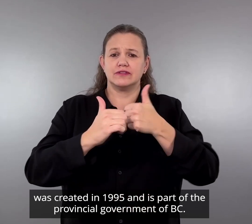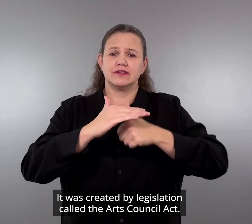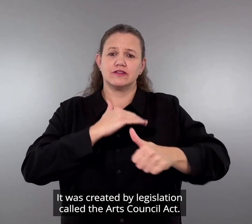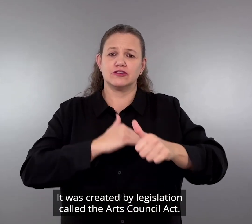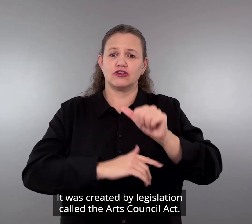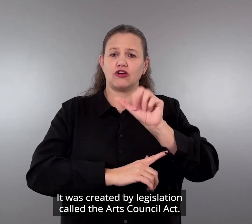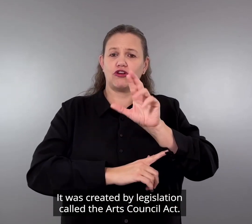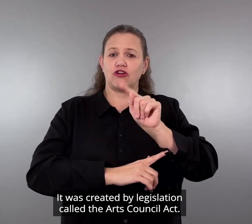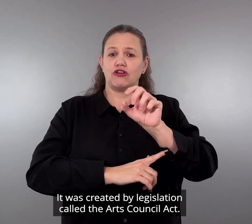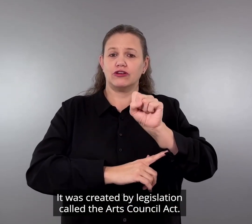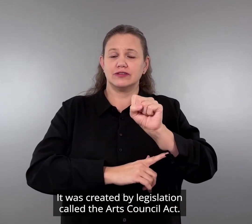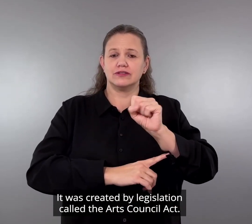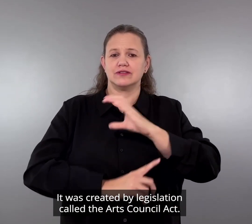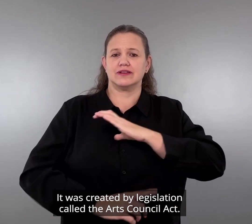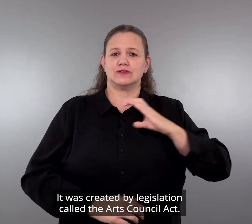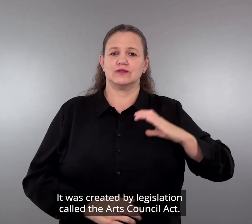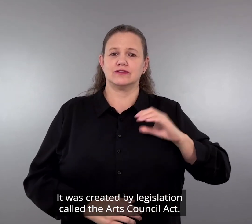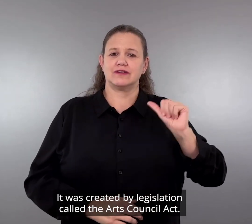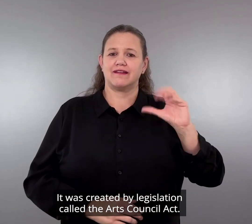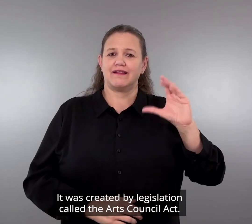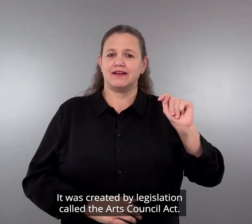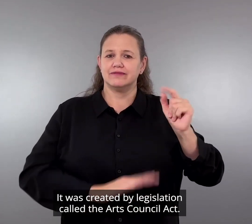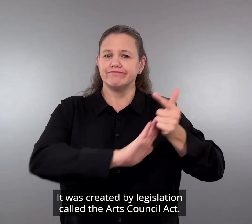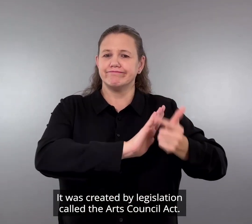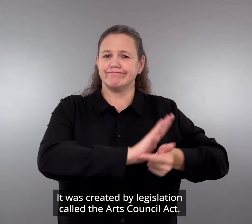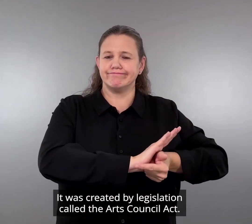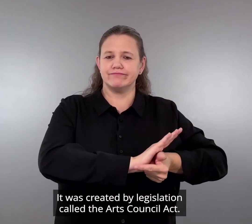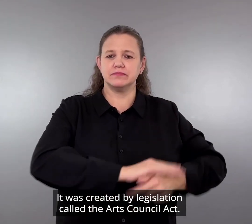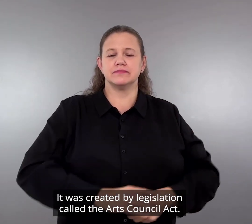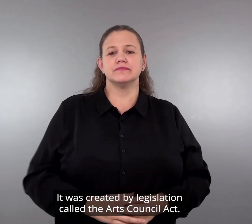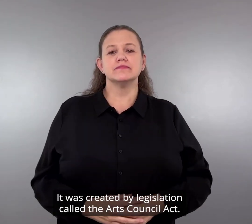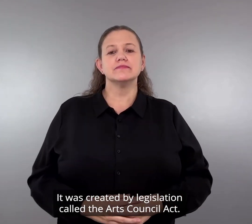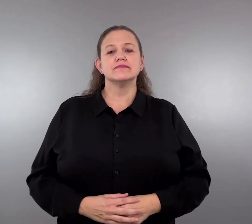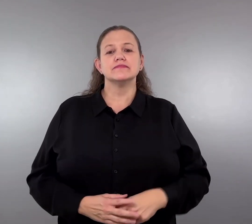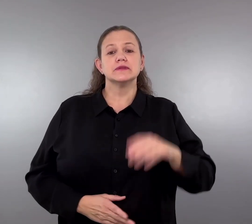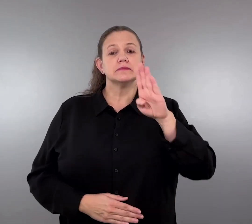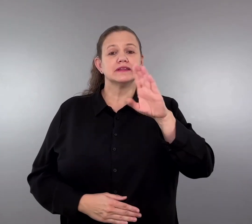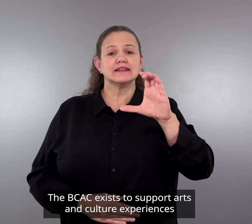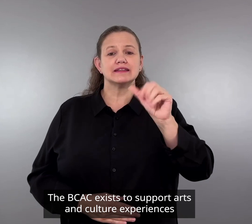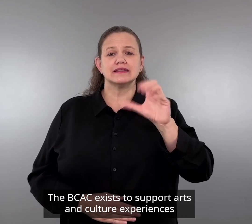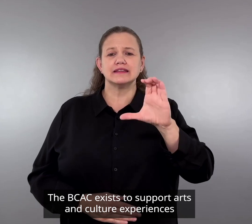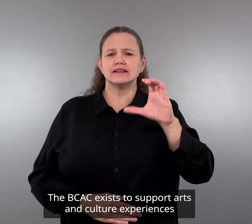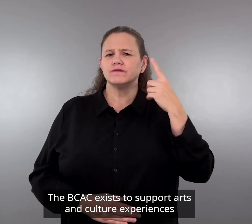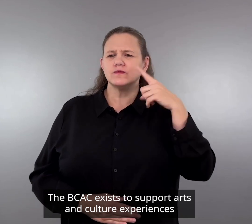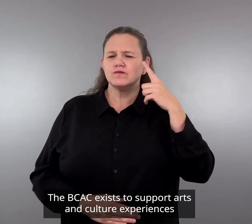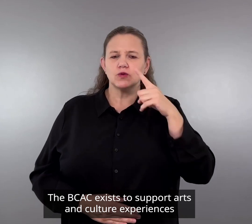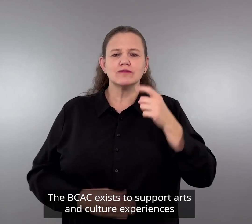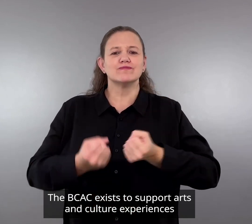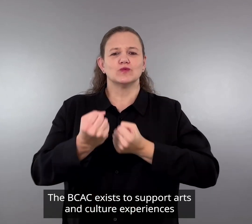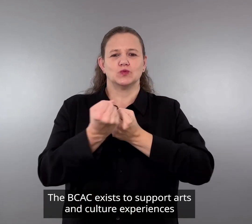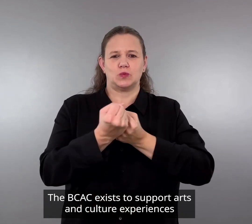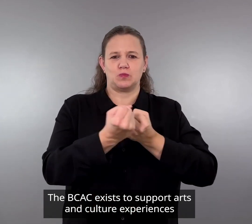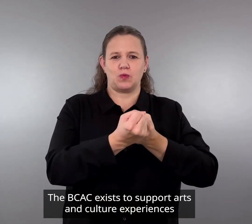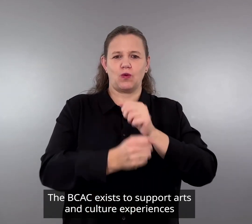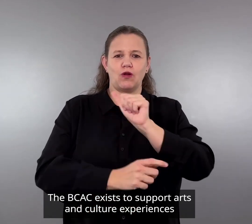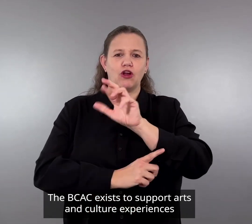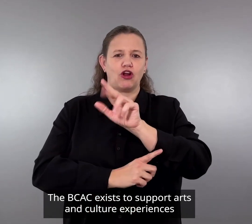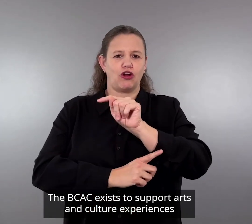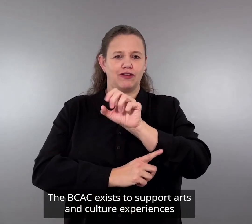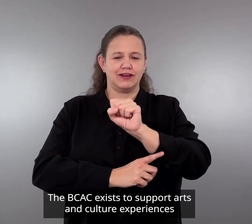was created by legislation called the Arts Council Act. The BCAC exists to support arts and